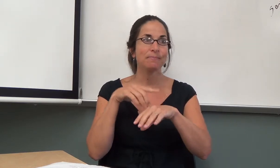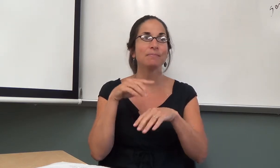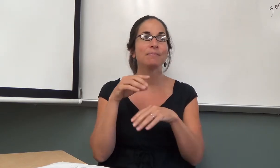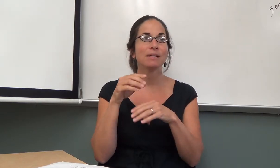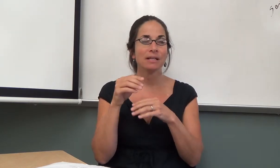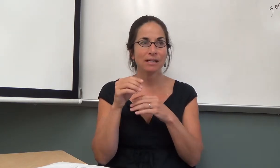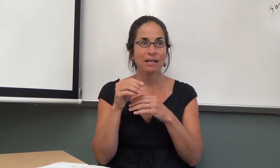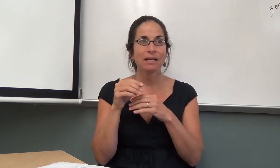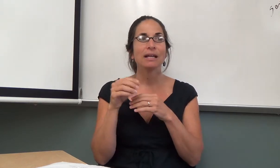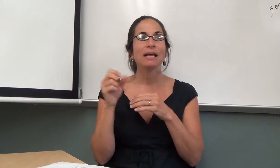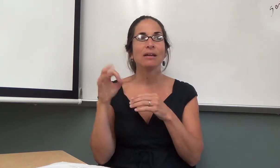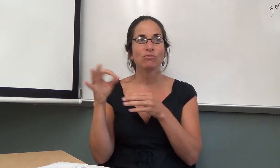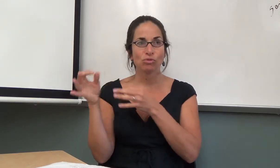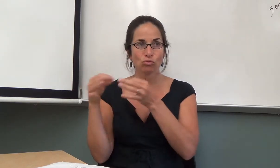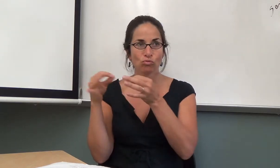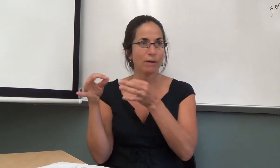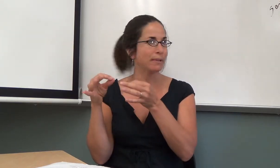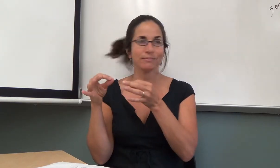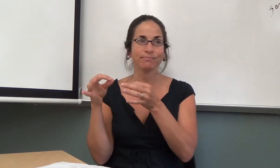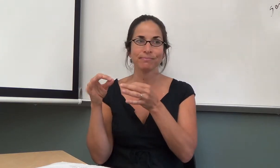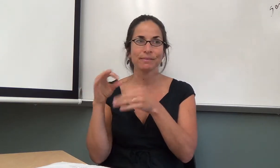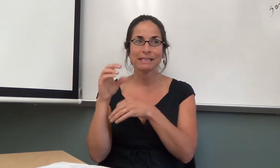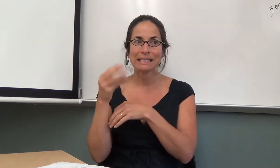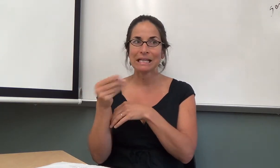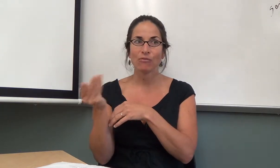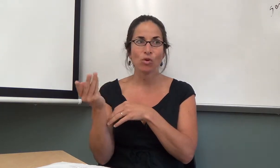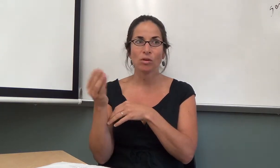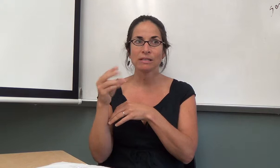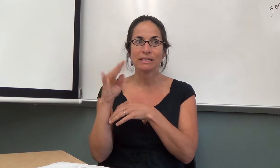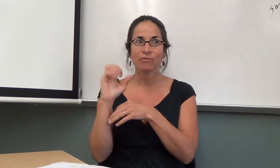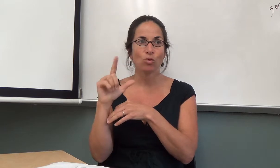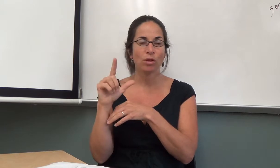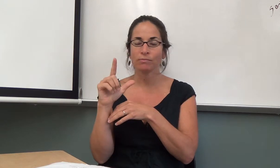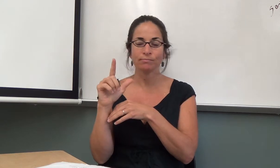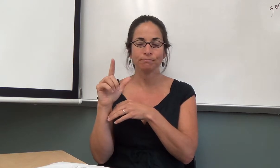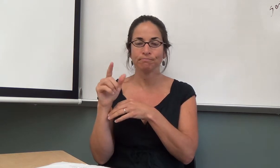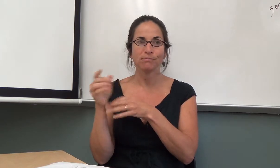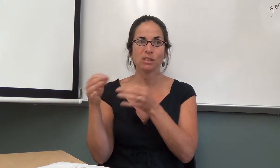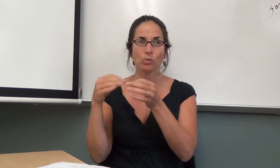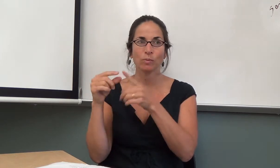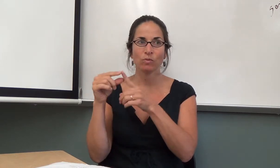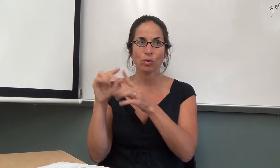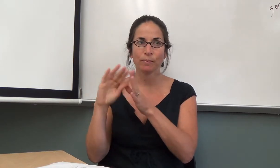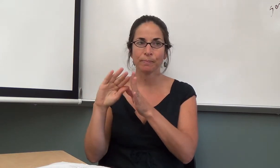if it's describing, then it's a no. We haven't talked about describing words yet. Descriptive words, right? Times.